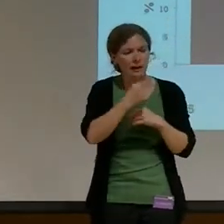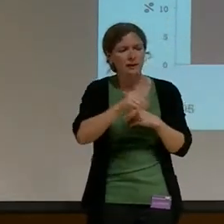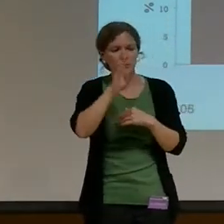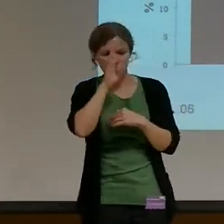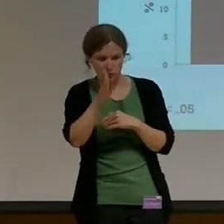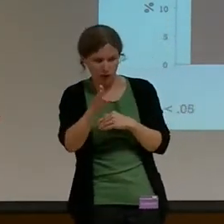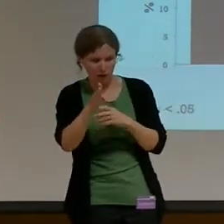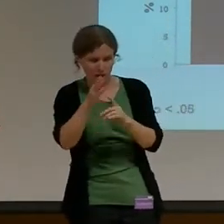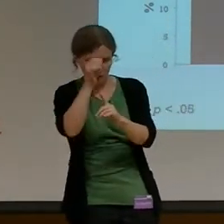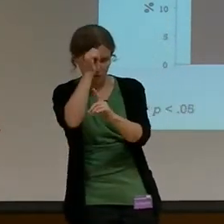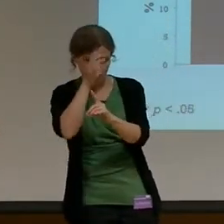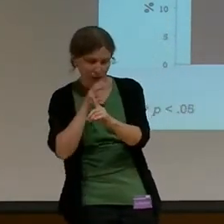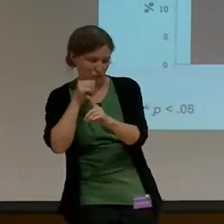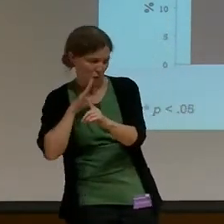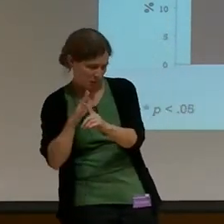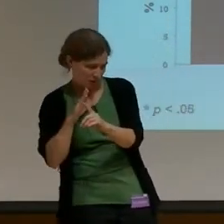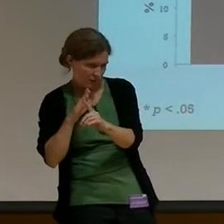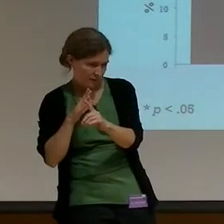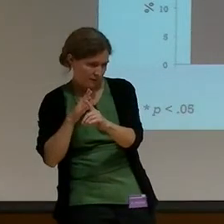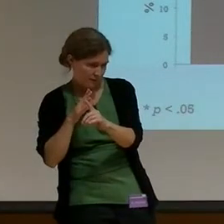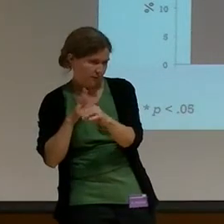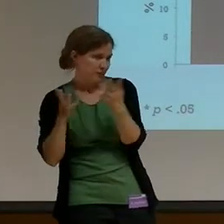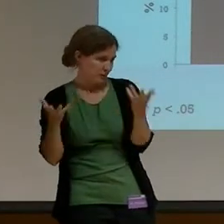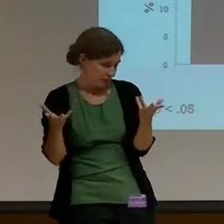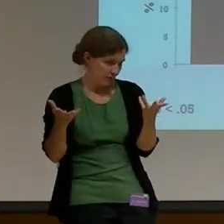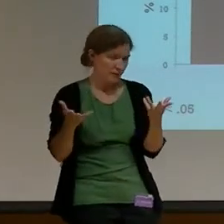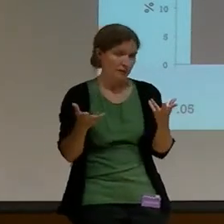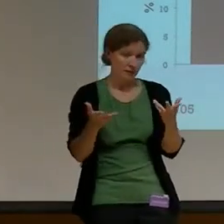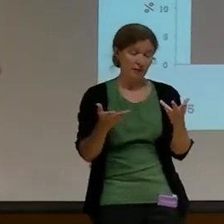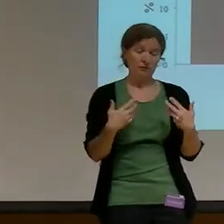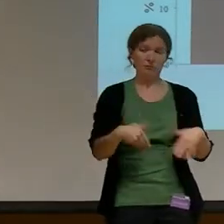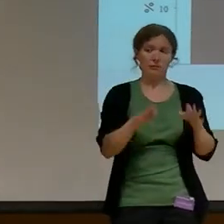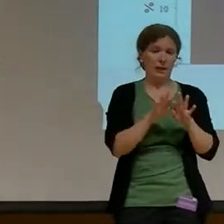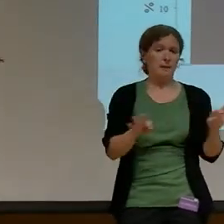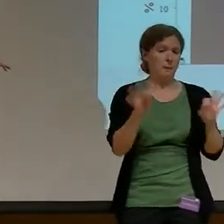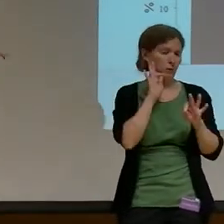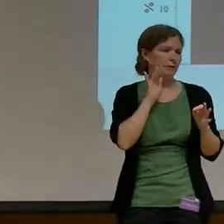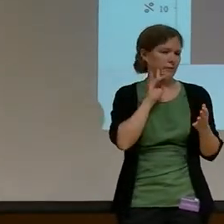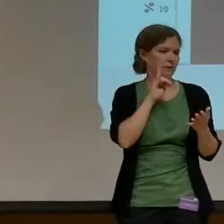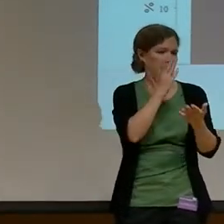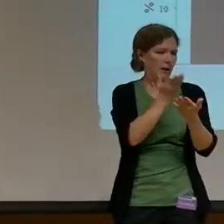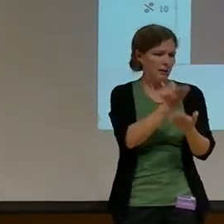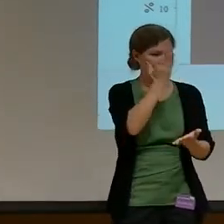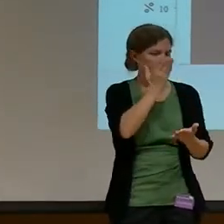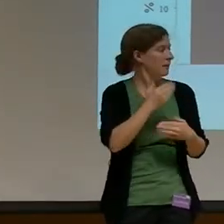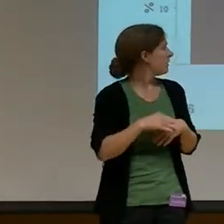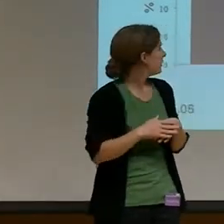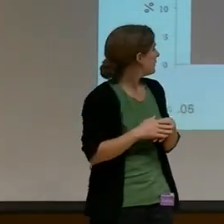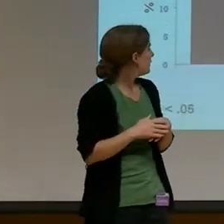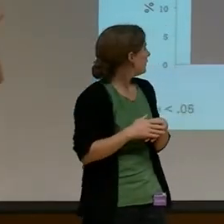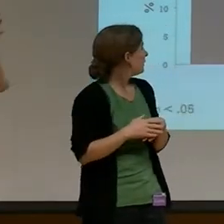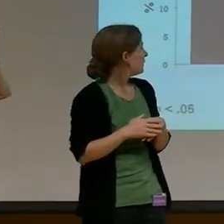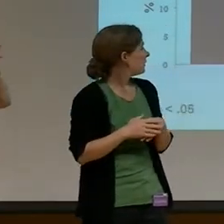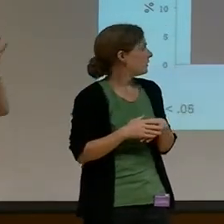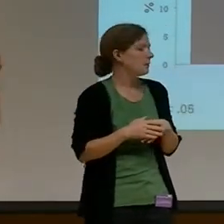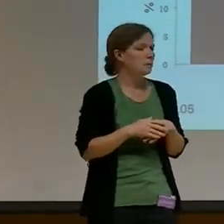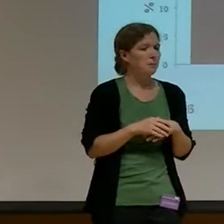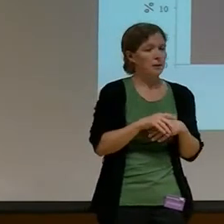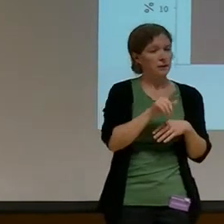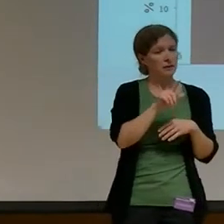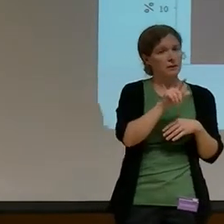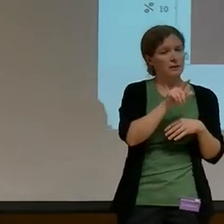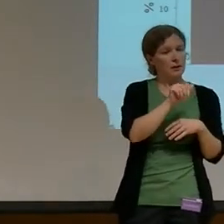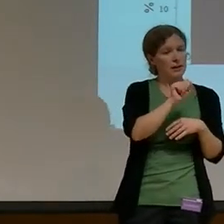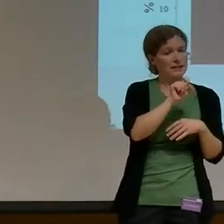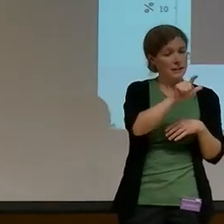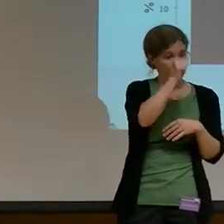straight men and women, which is actually a big finding because, as you can see, this is a very asexual man, but about 28%